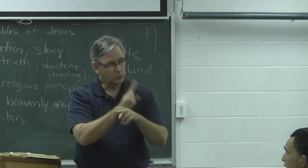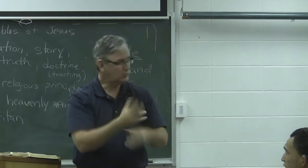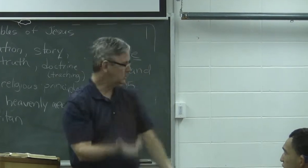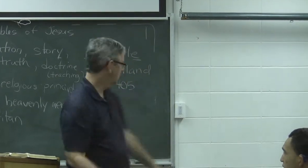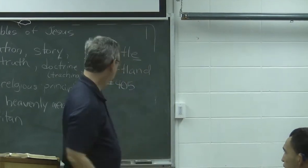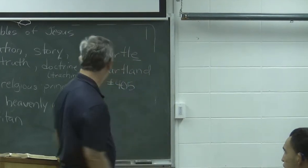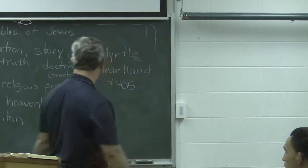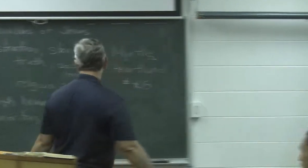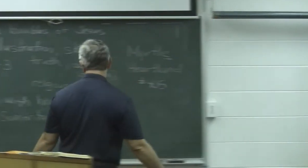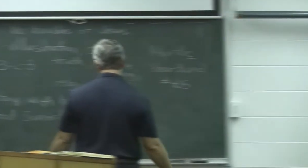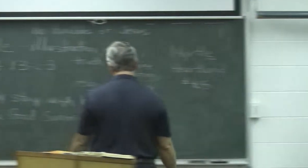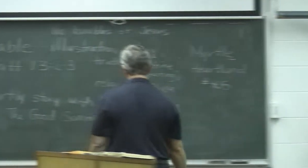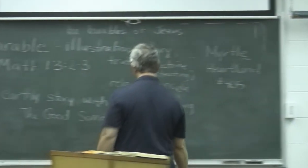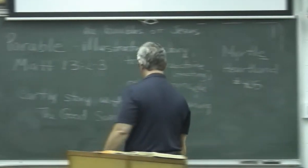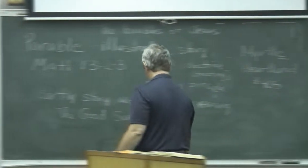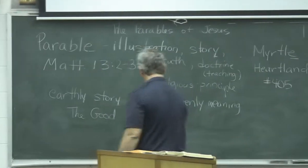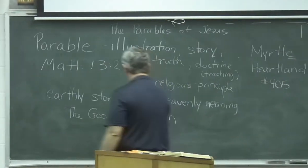He's using